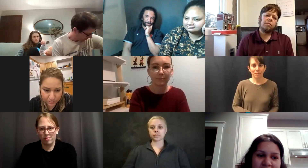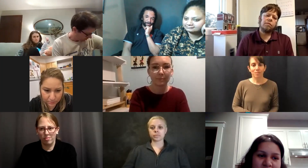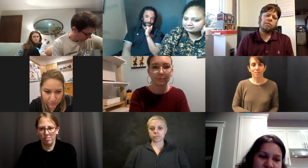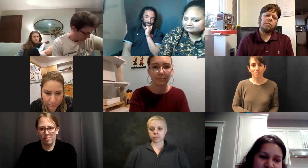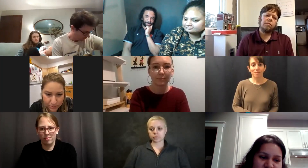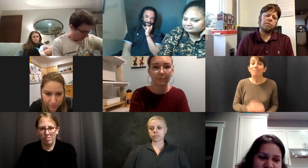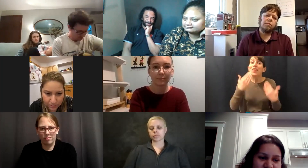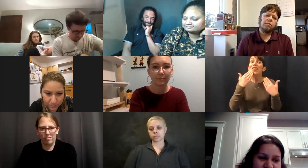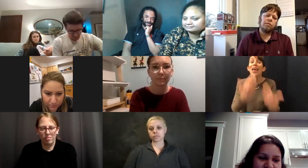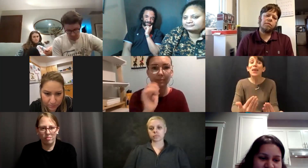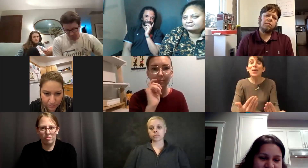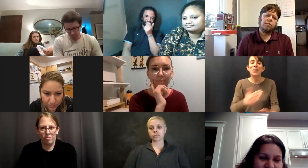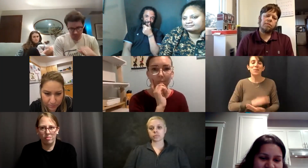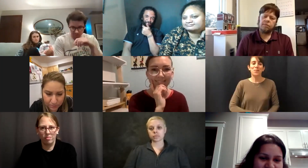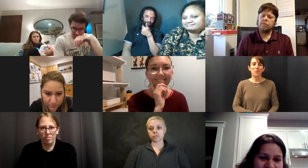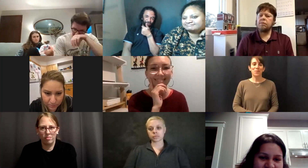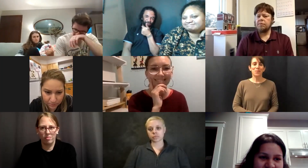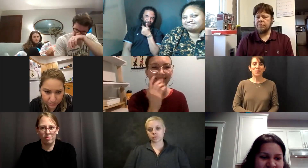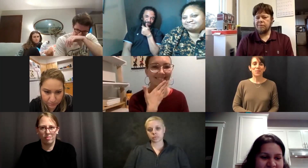And thank you.